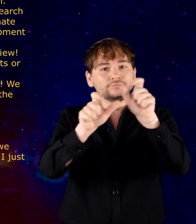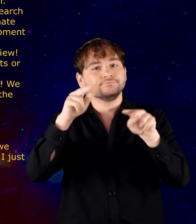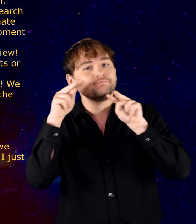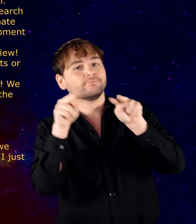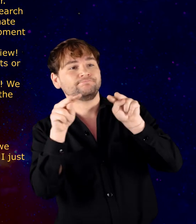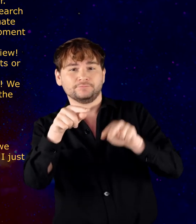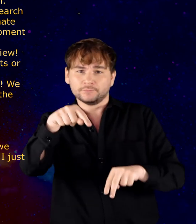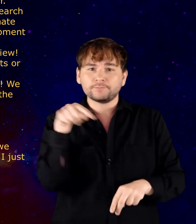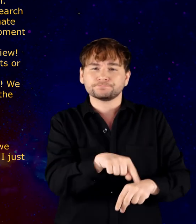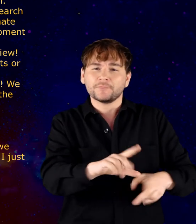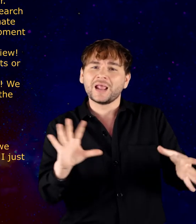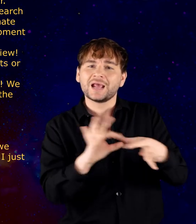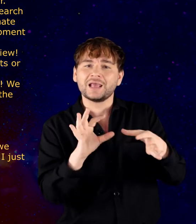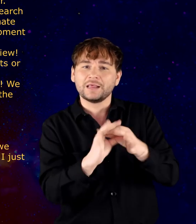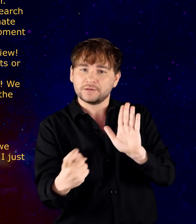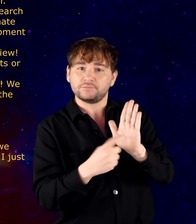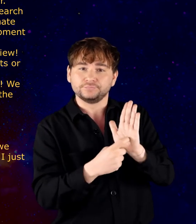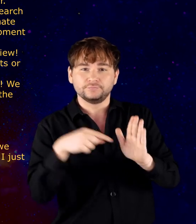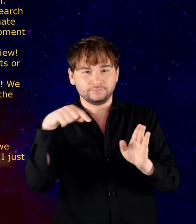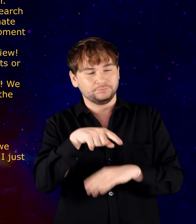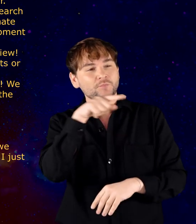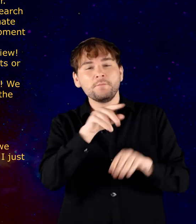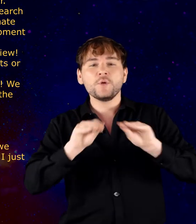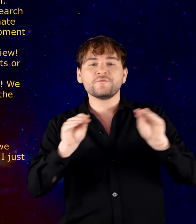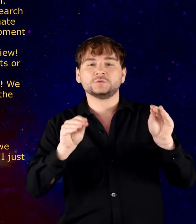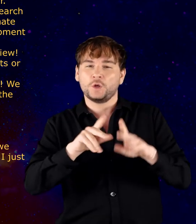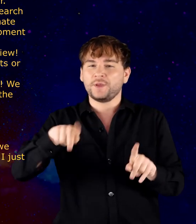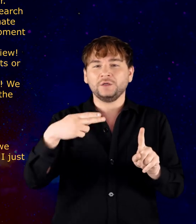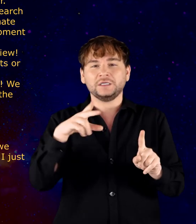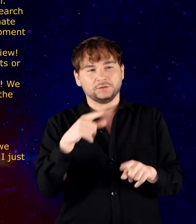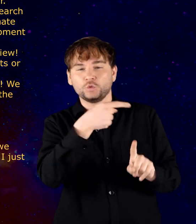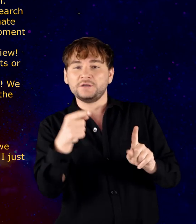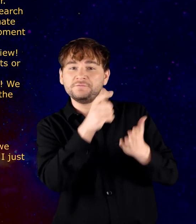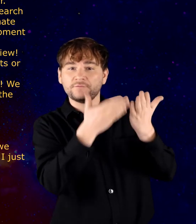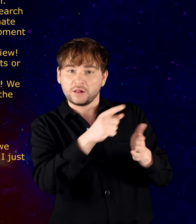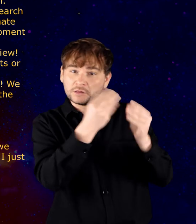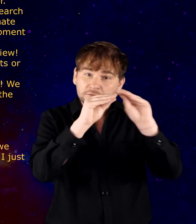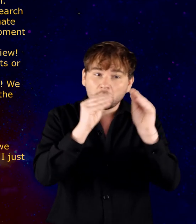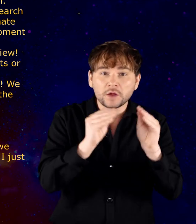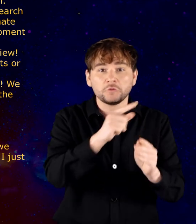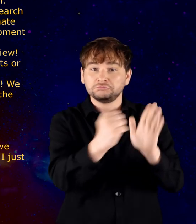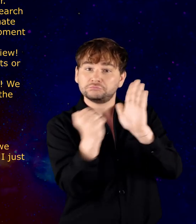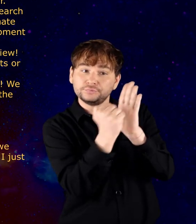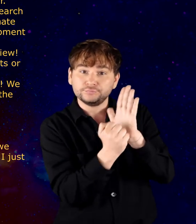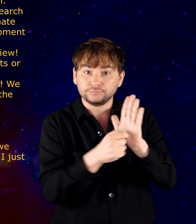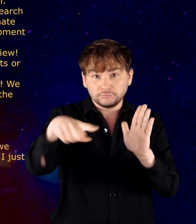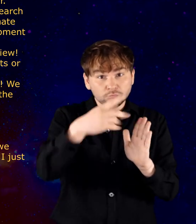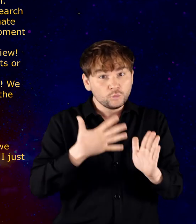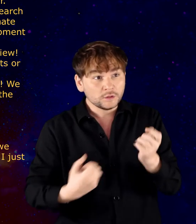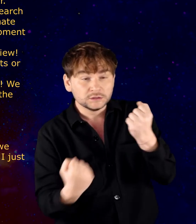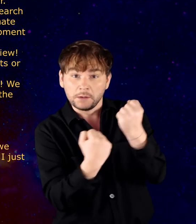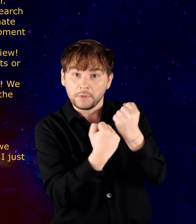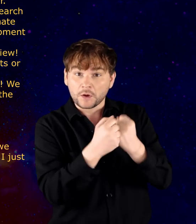footnotes, you can find links to articles about Professor Dr. Roosevelt's research. If you would like to support the